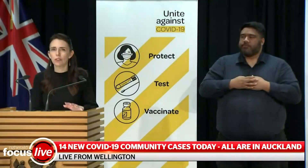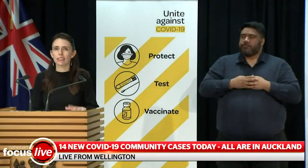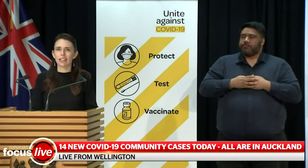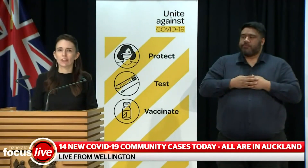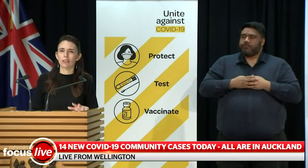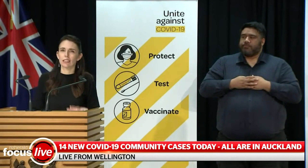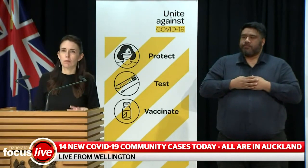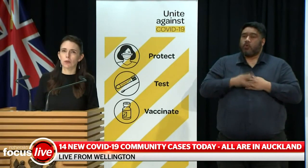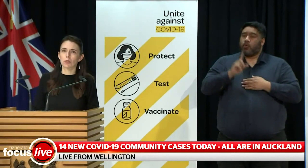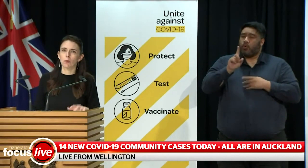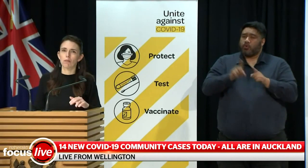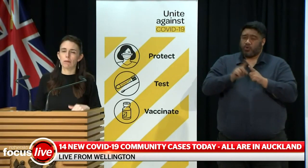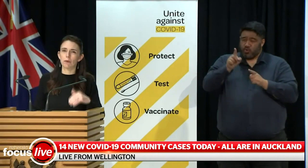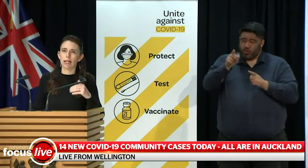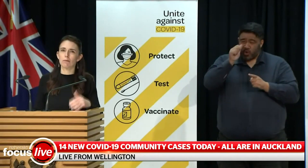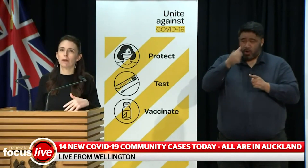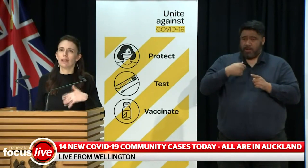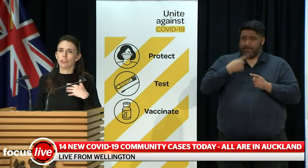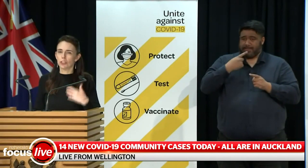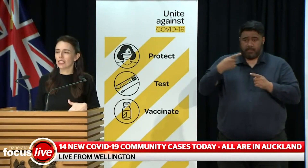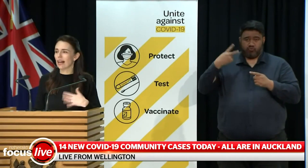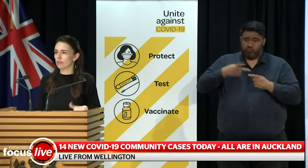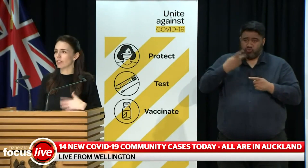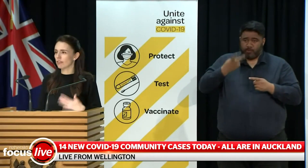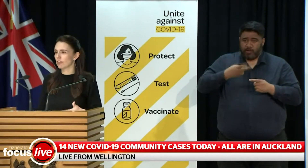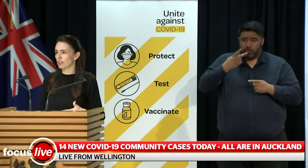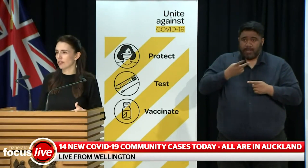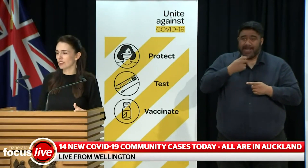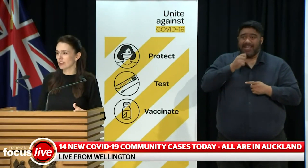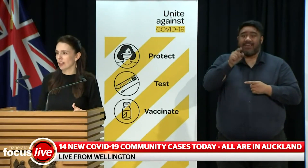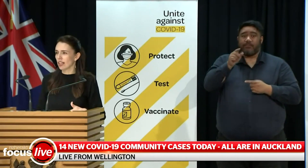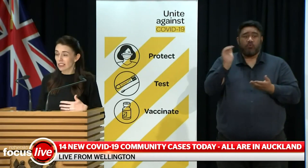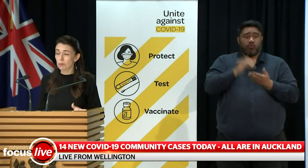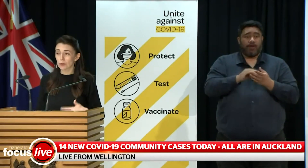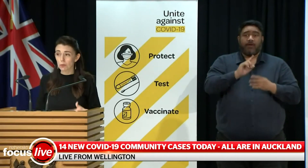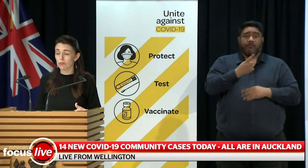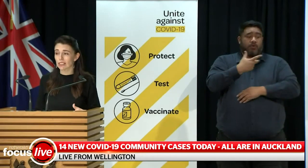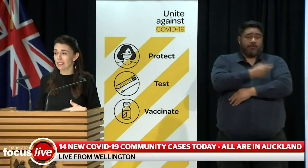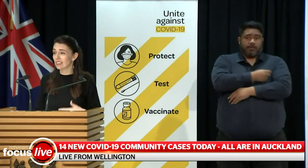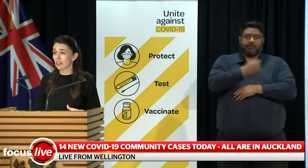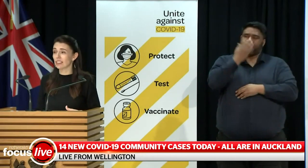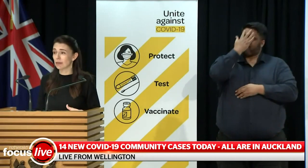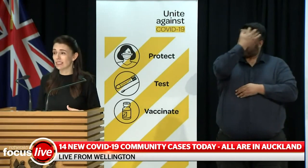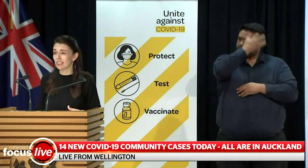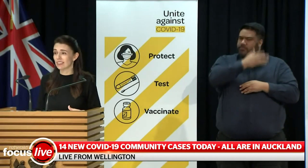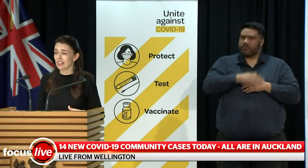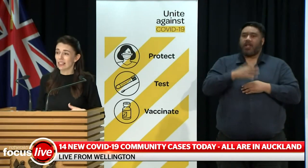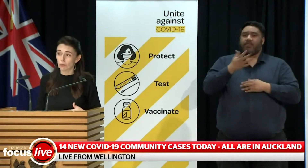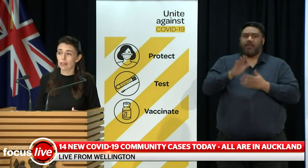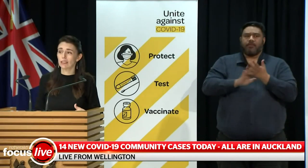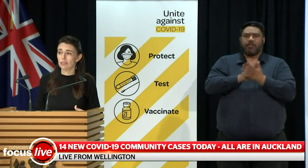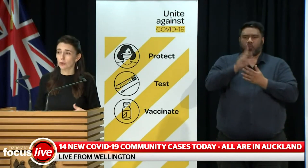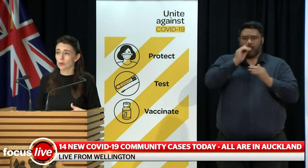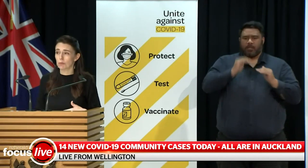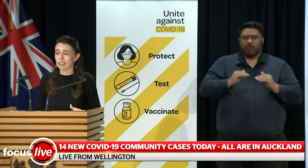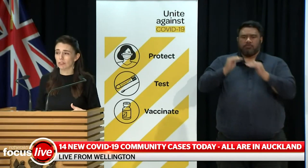You will have heard me say, though, it is possible if people keep turning out for their first dose, it is possible for us to get to 90% in